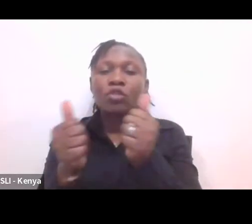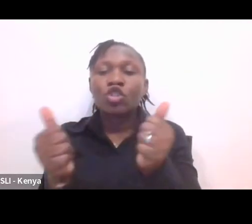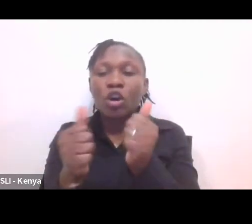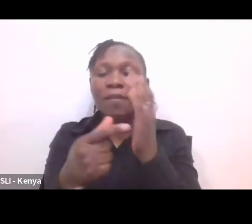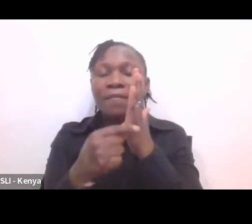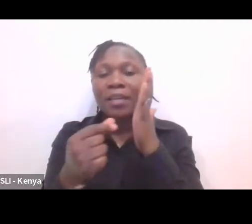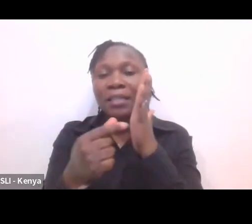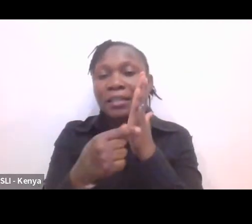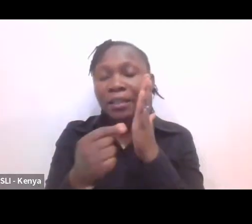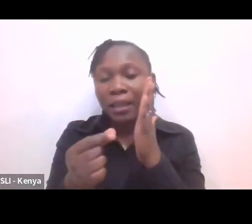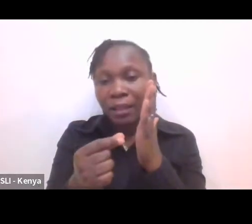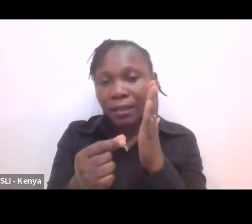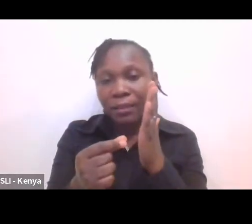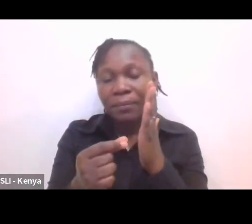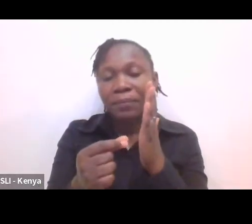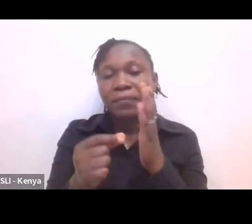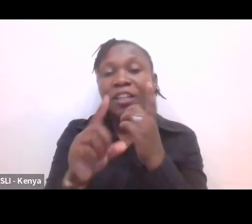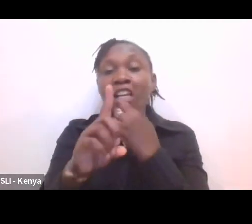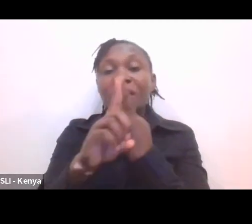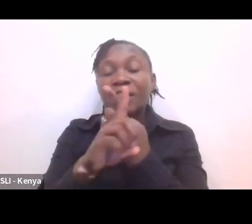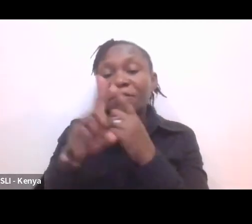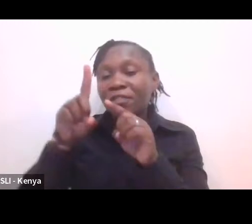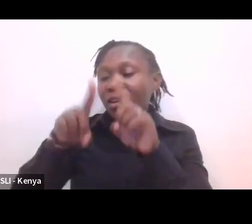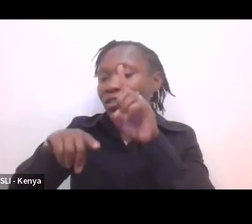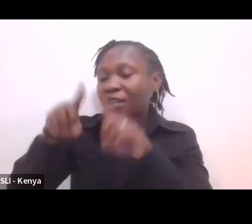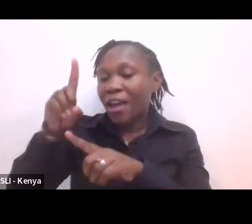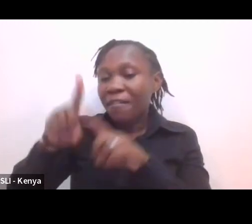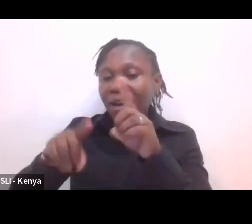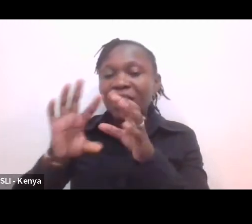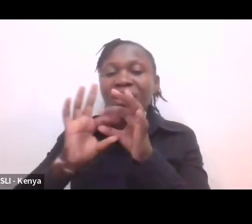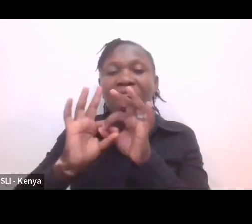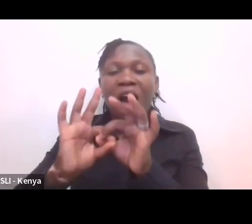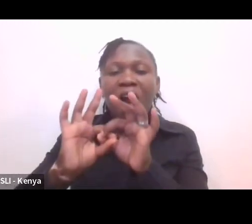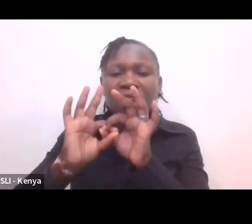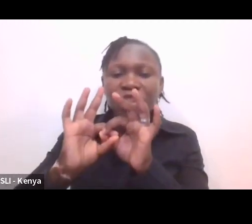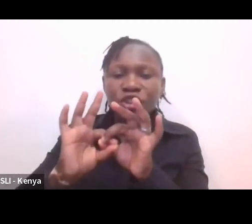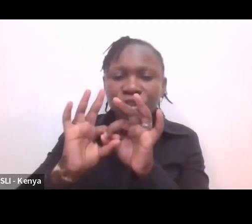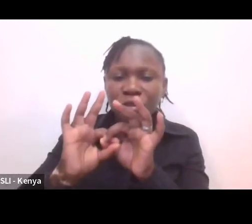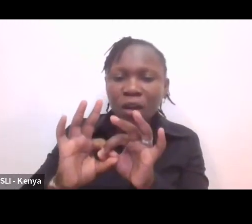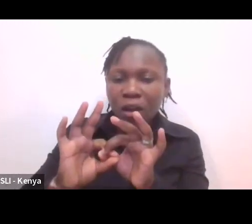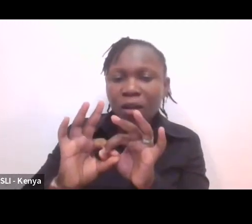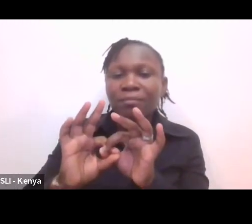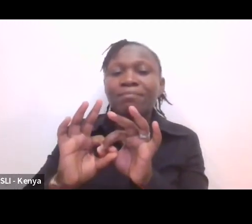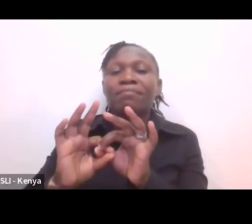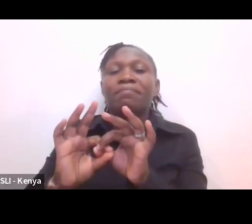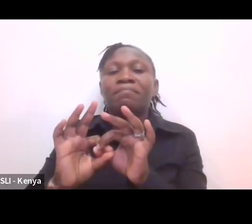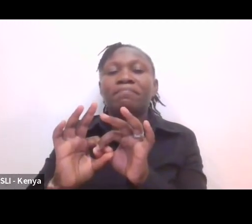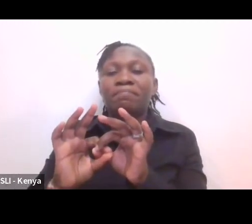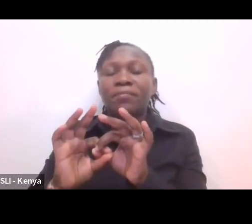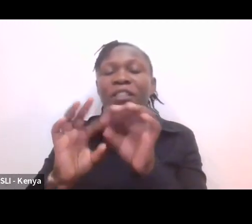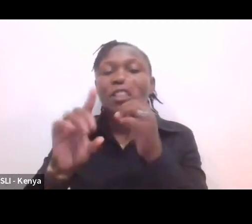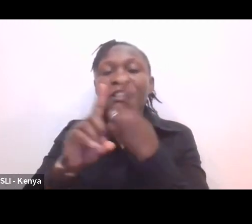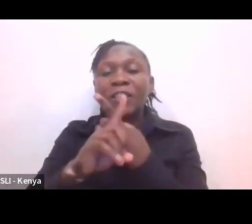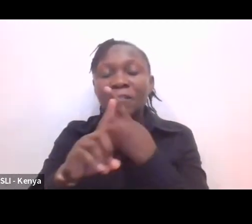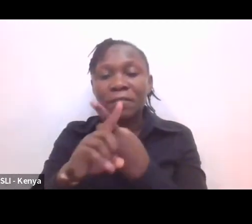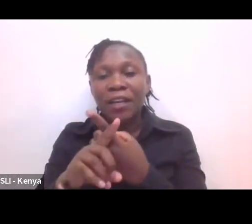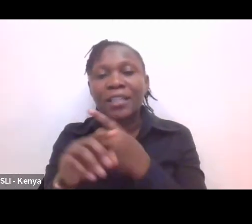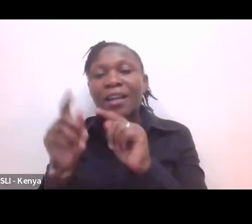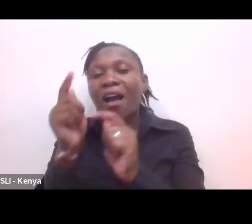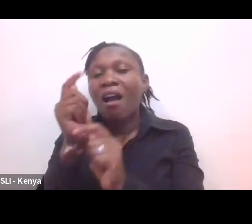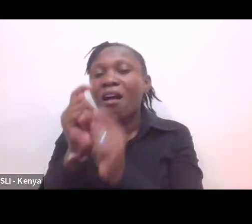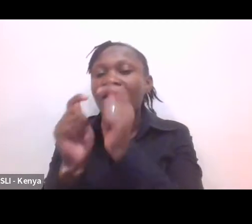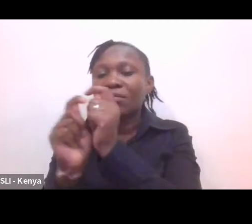and cultures, discovery of connections between apparently very different genres, encourages open-mindedness and